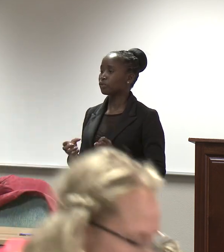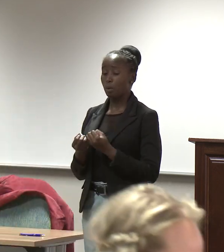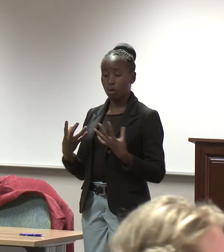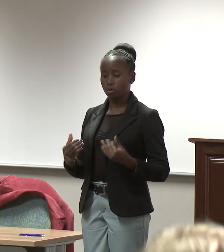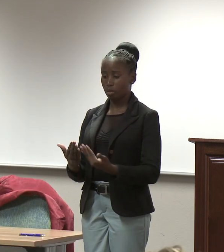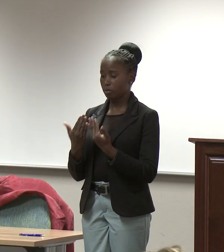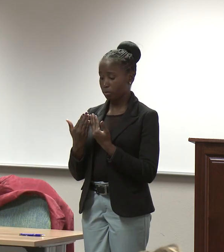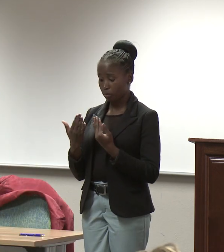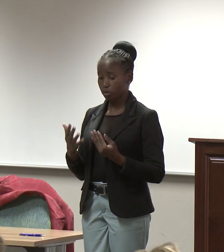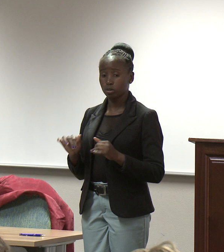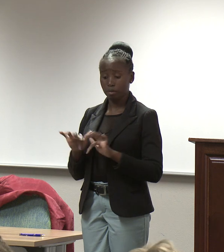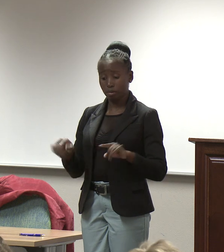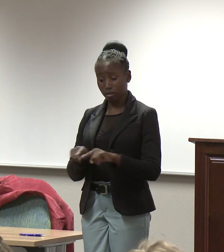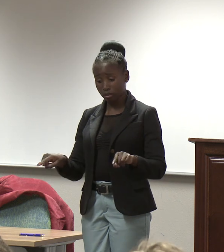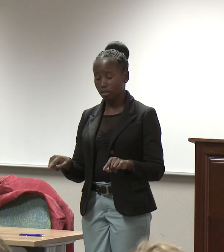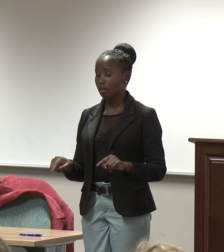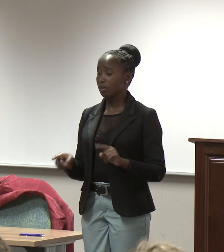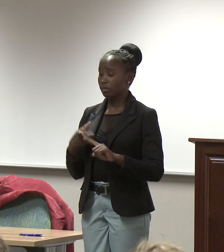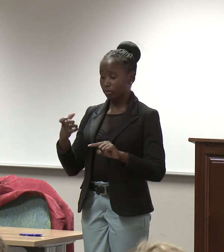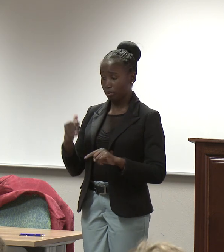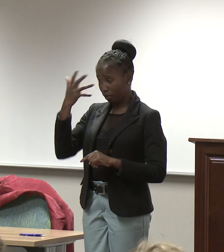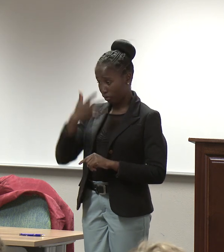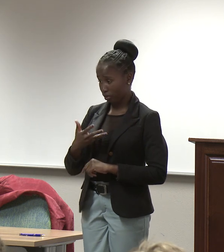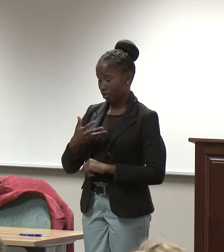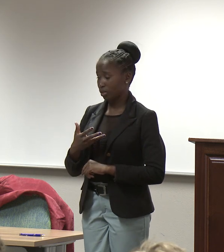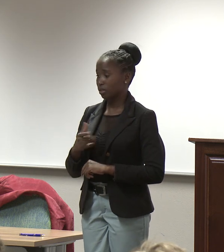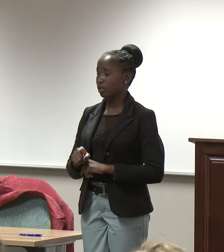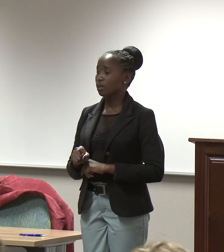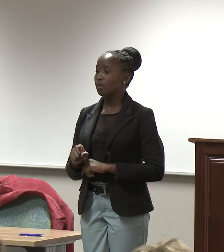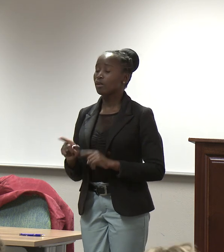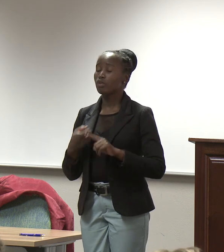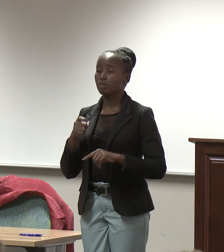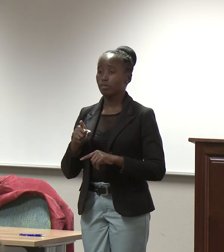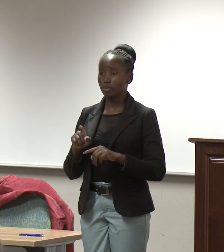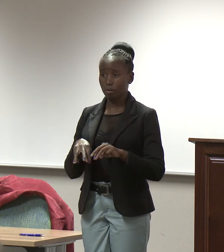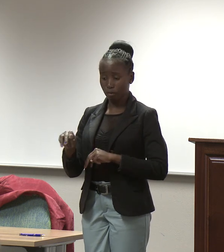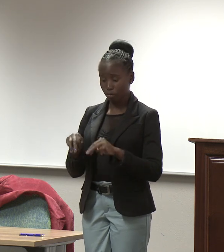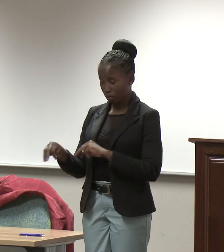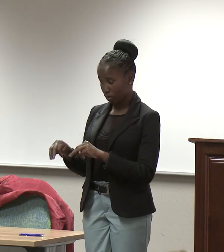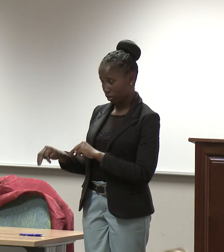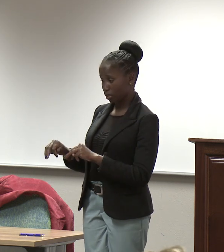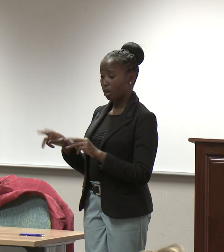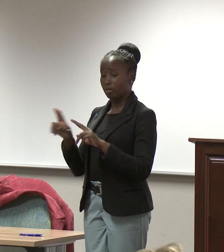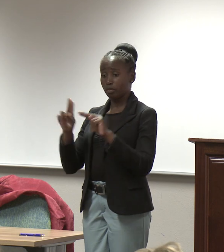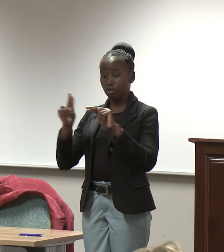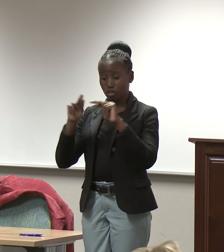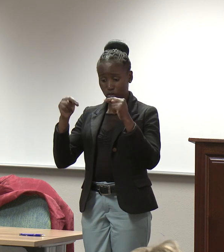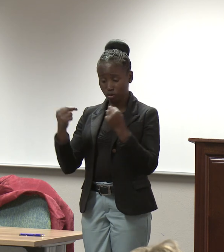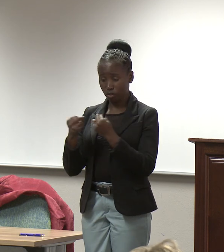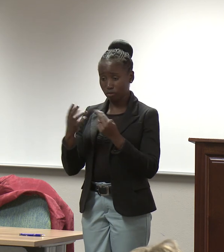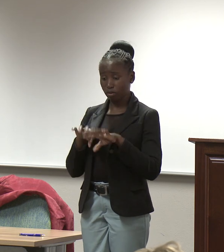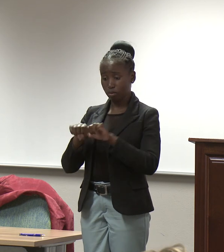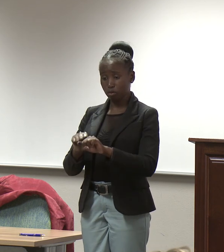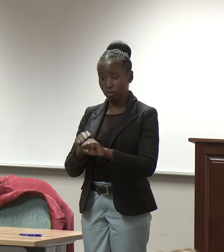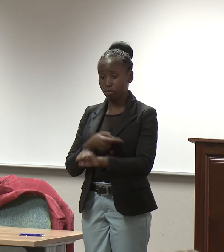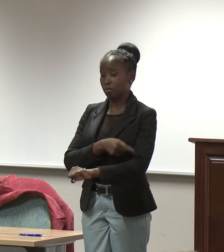in Africa was they were with the national movements in the anti-colonial movement, but when the nationalists came to power, they sometimes became